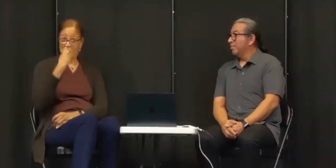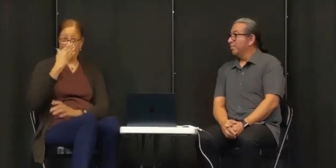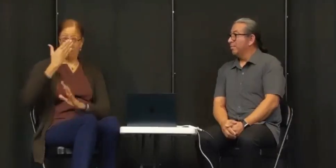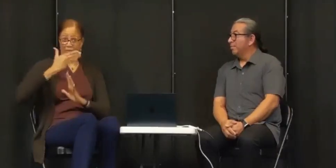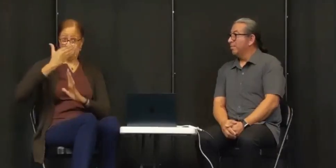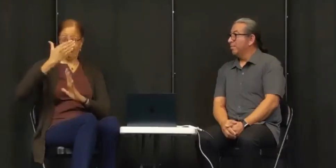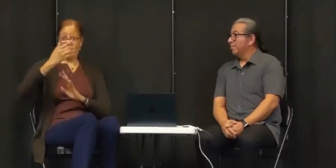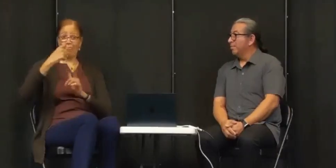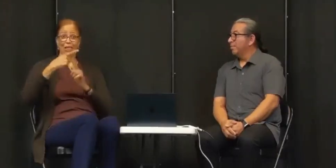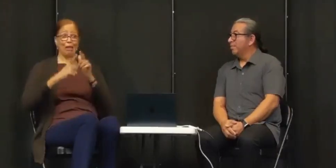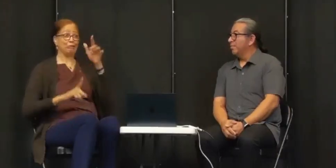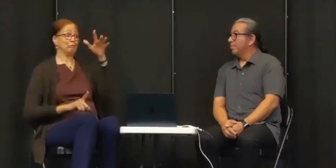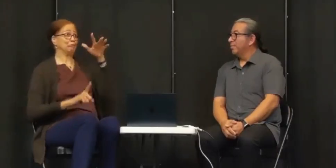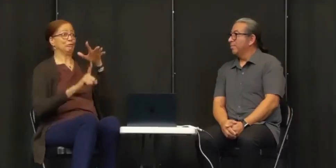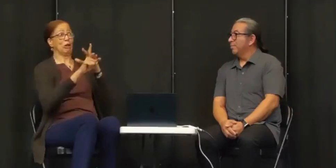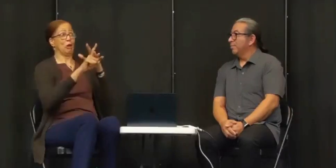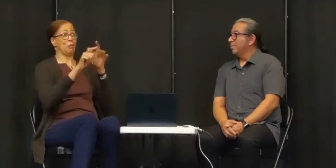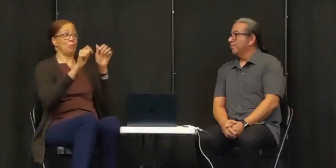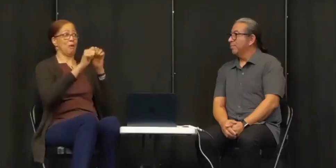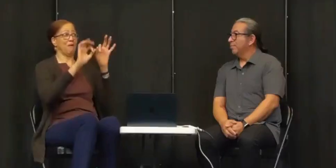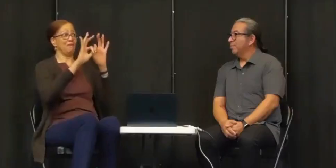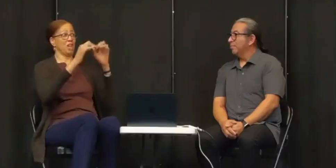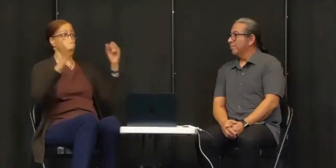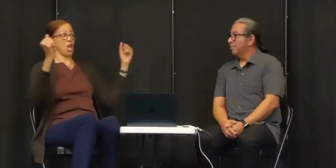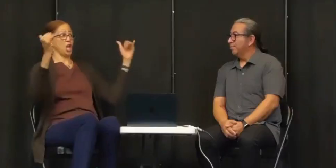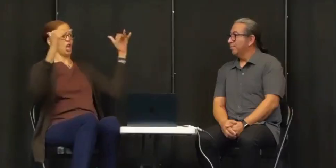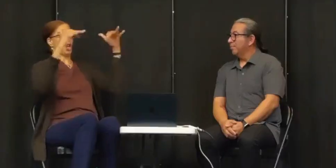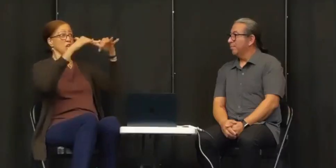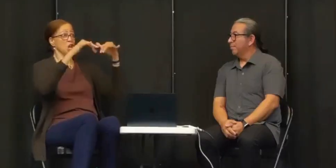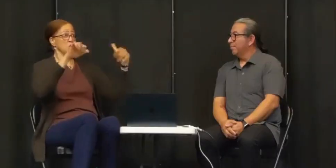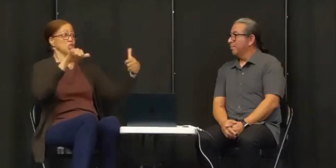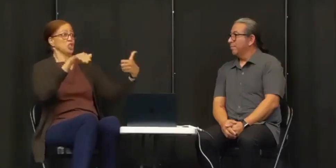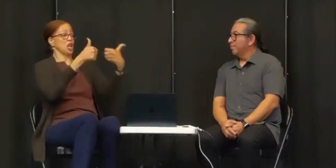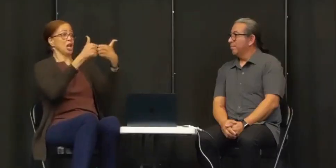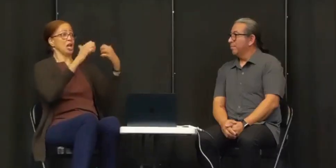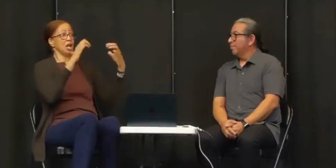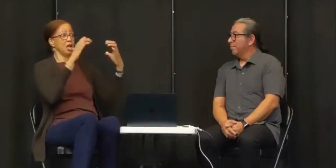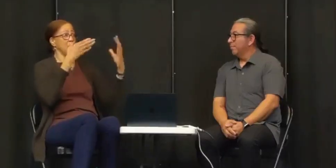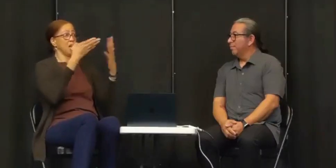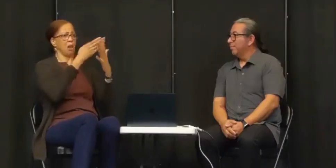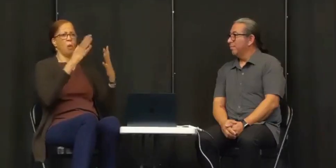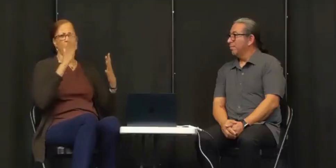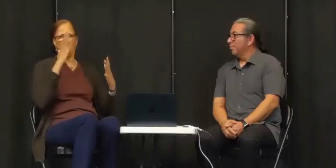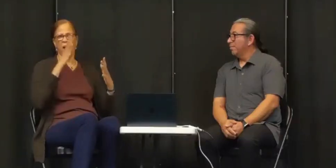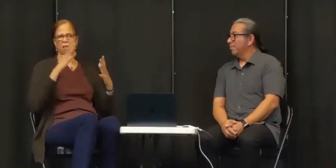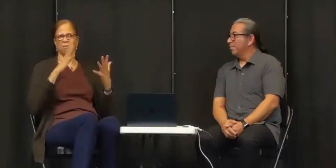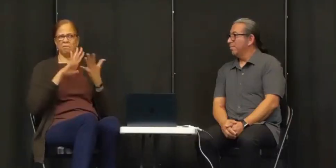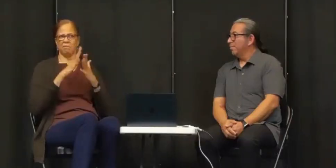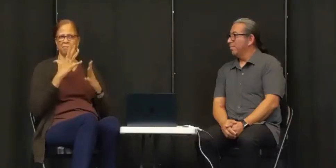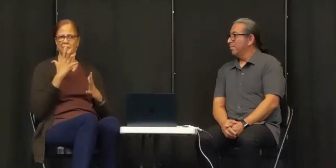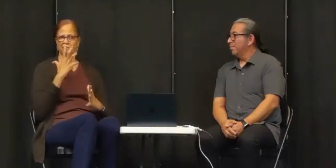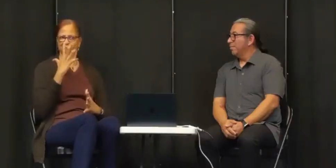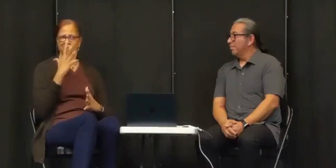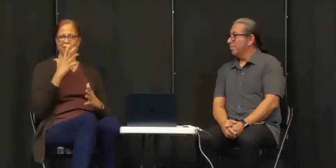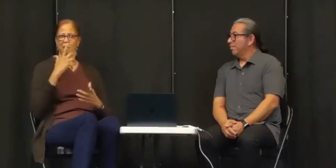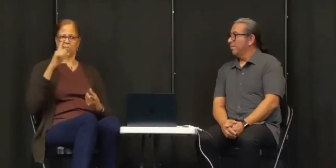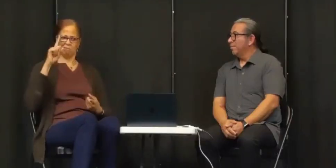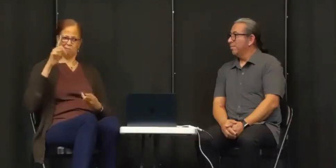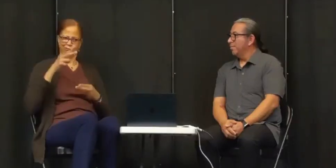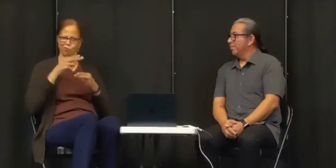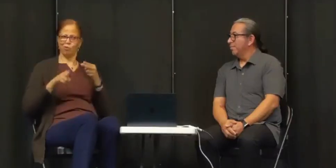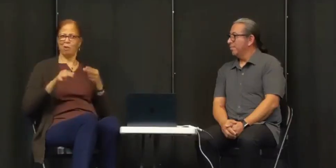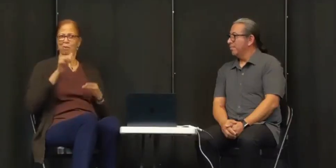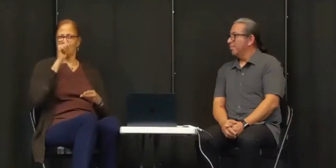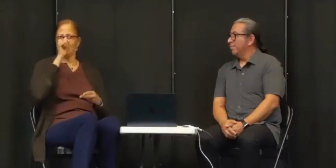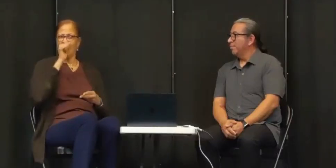If you didn't sleep well the night before, and you know the night before that, you show up to a family event, and there's a challenging conversation,